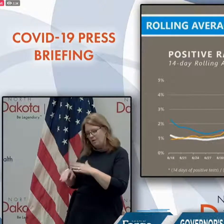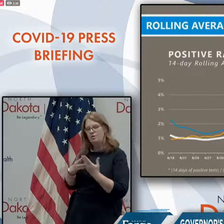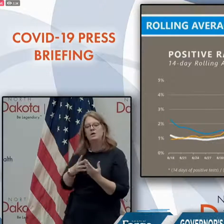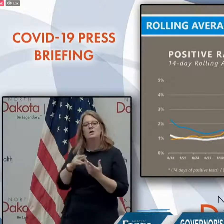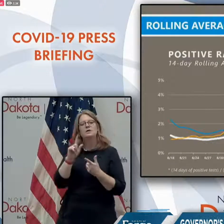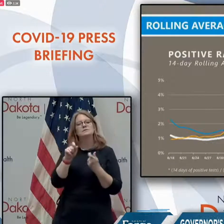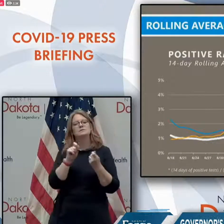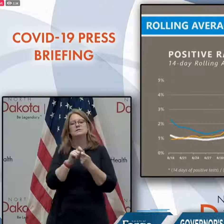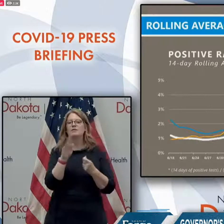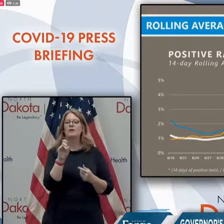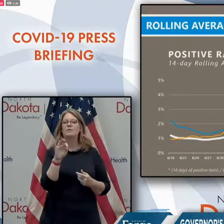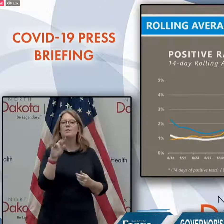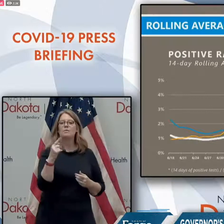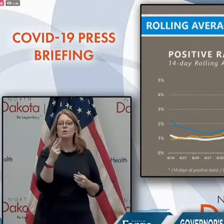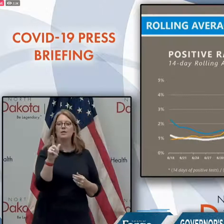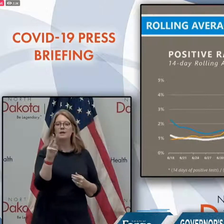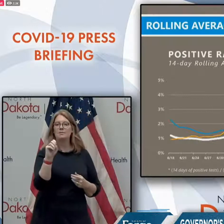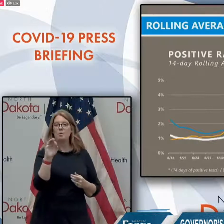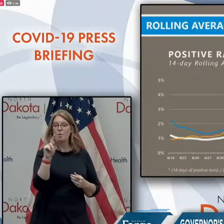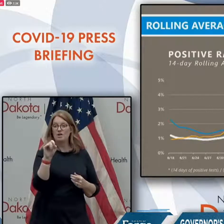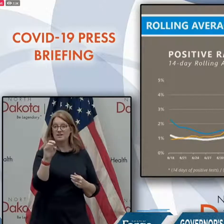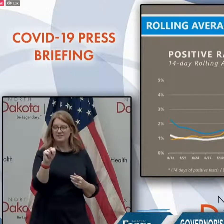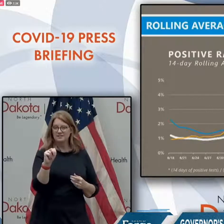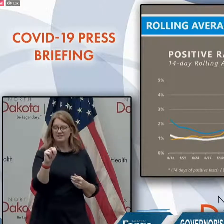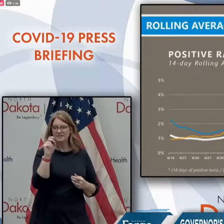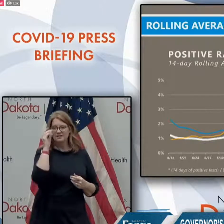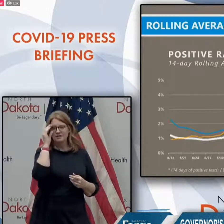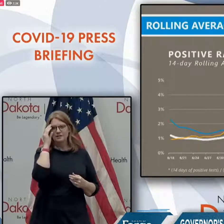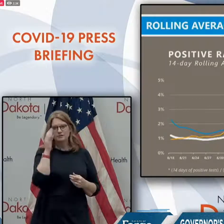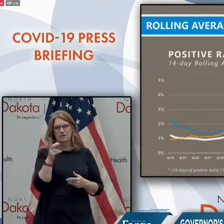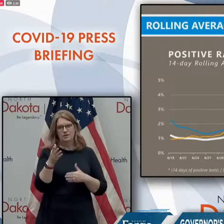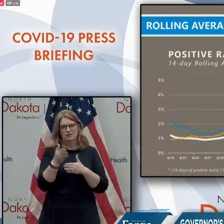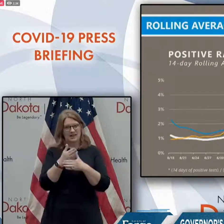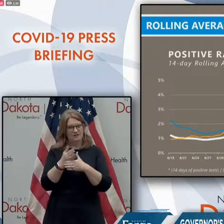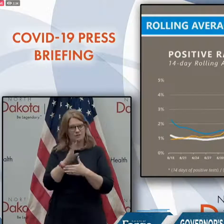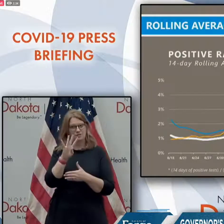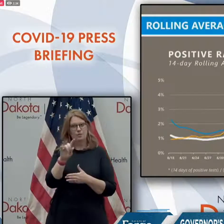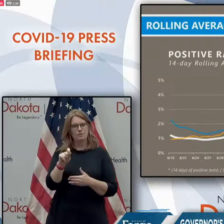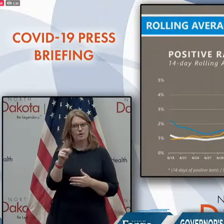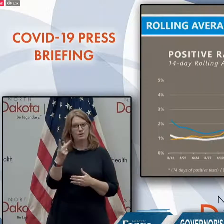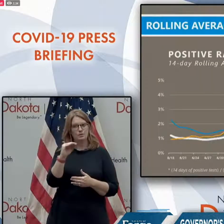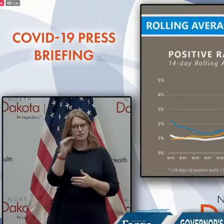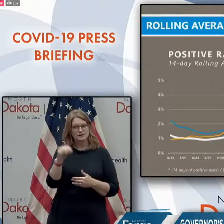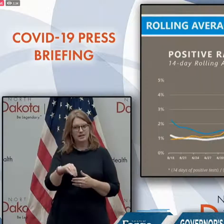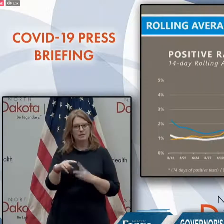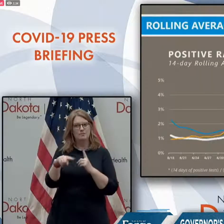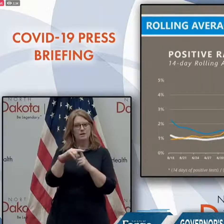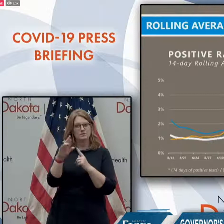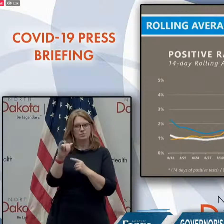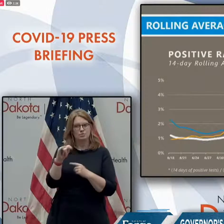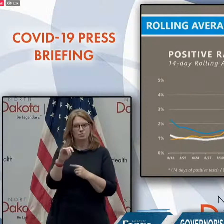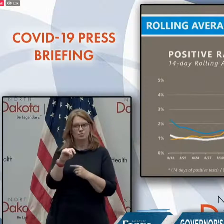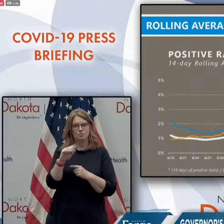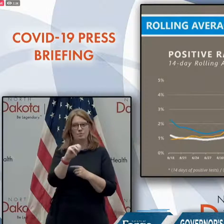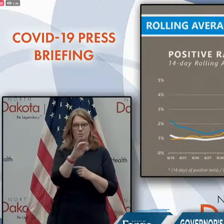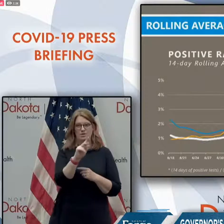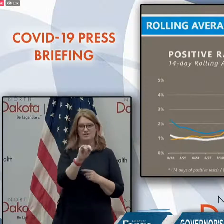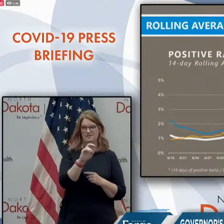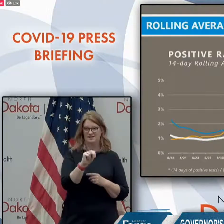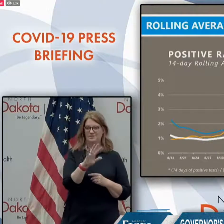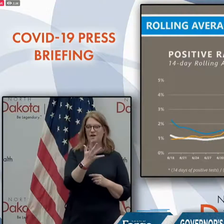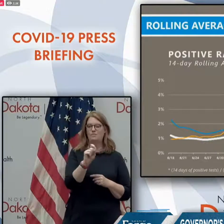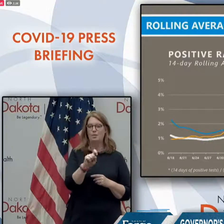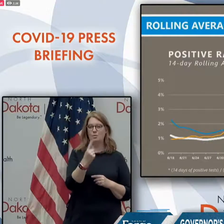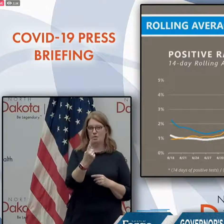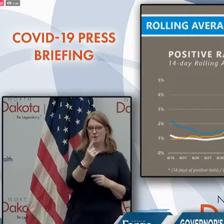particularly Burley-Morton, the rolling average for Burley is 4.2% positive rate. Morton is 5.1%.